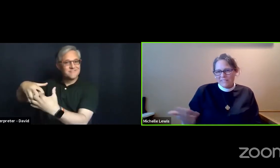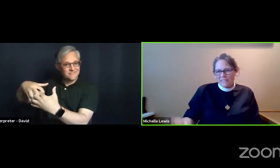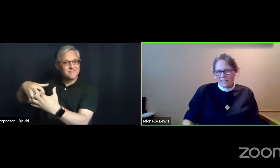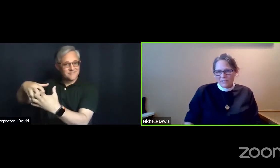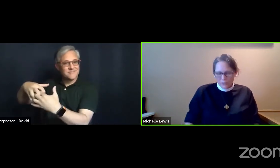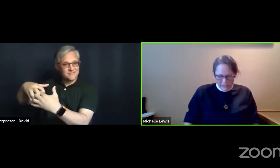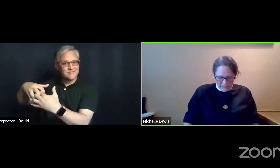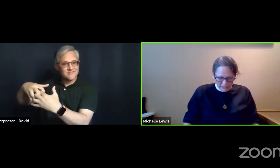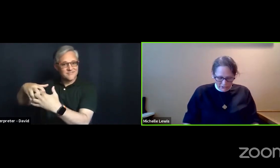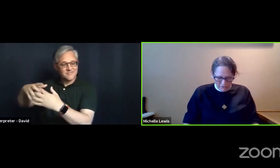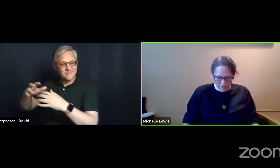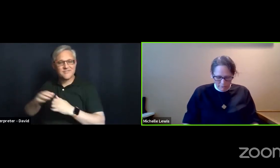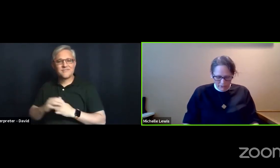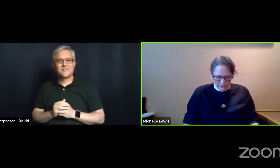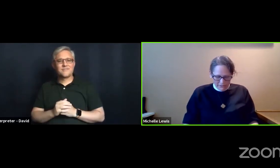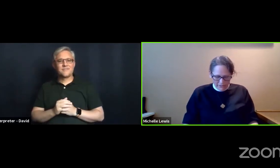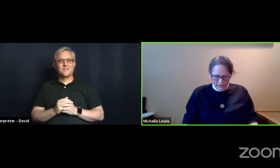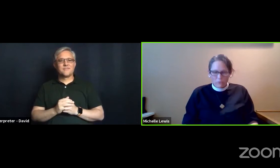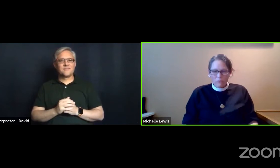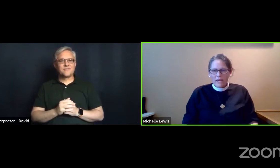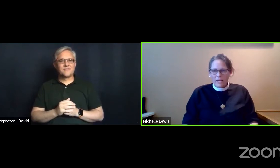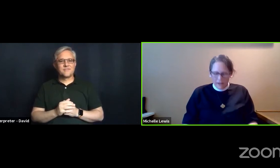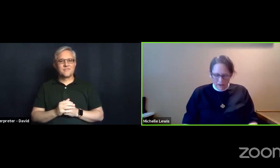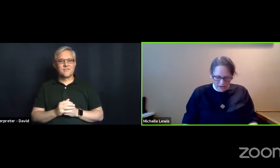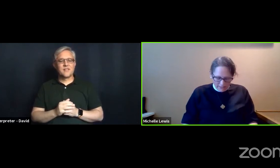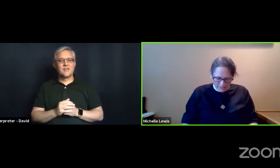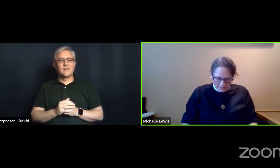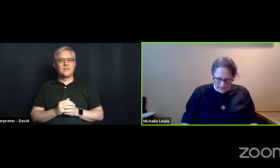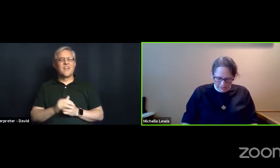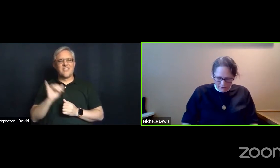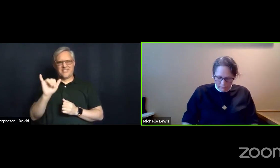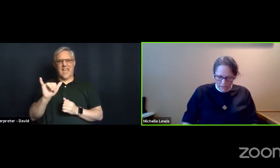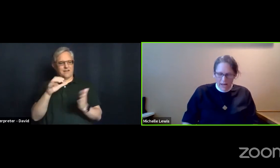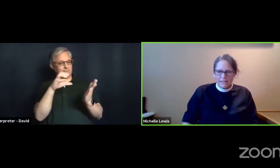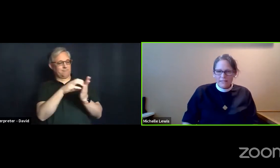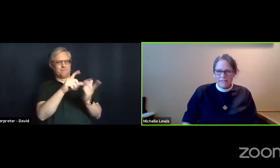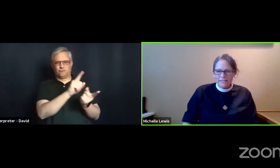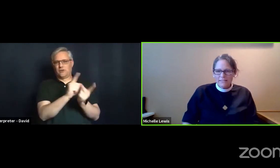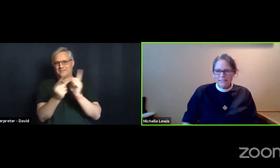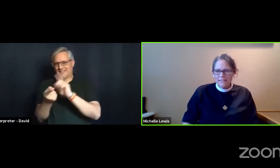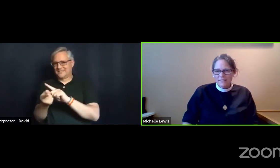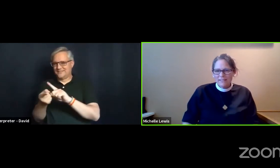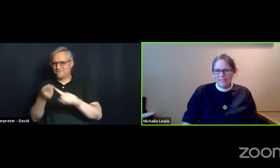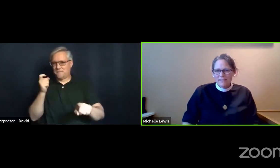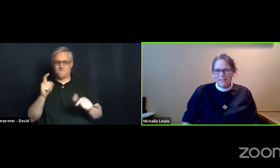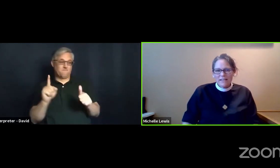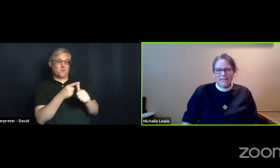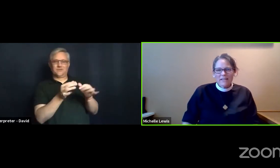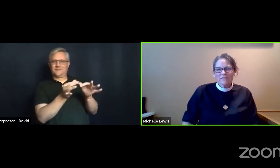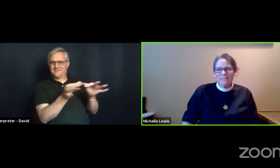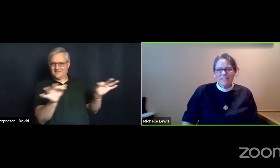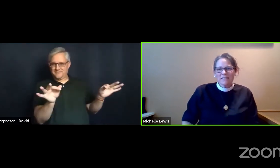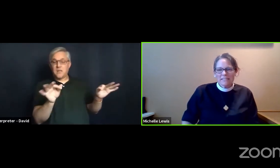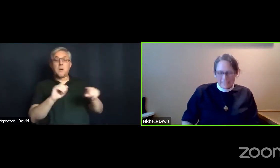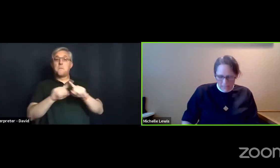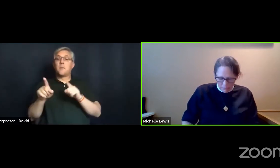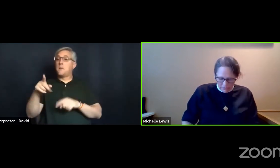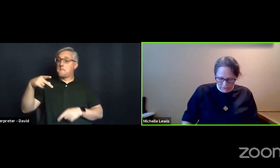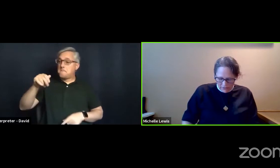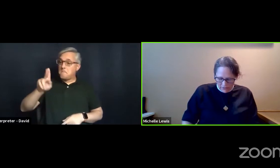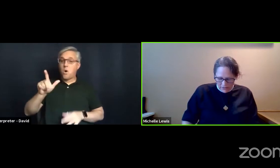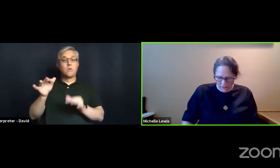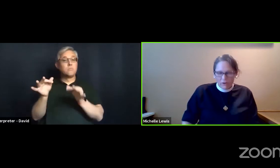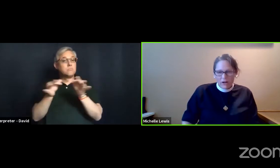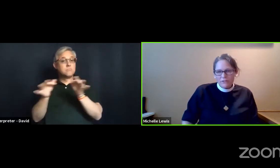This is a translation of what Paul said. The way God designed our bodies gives us an